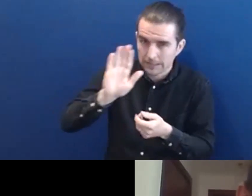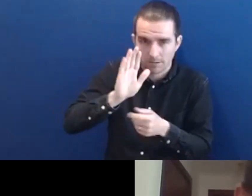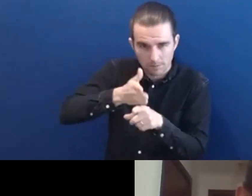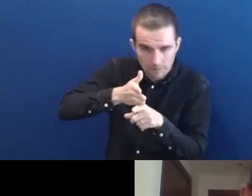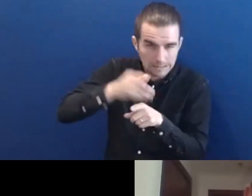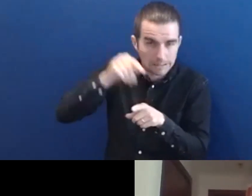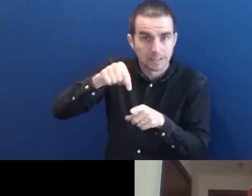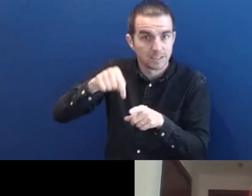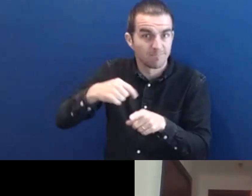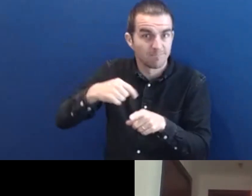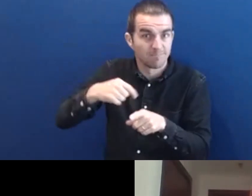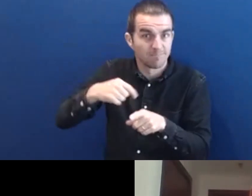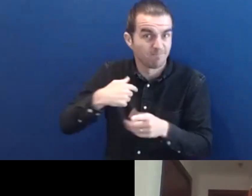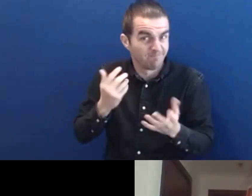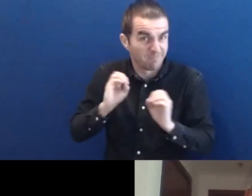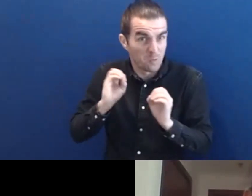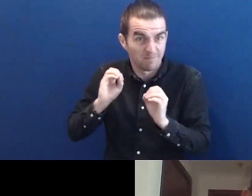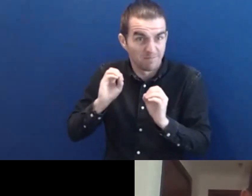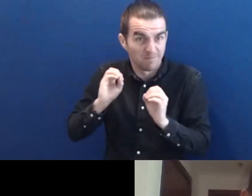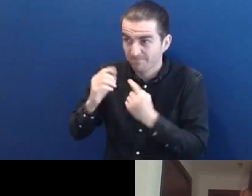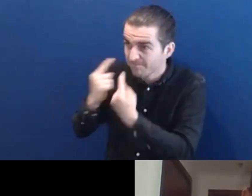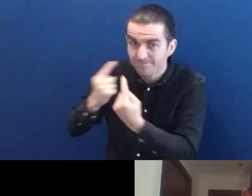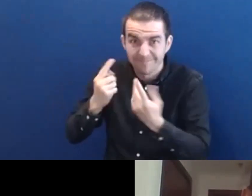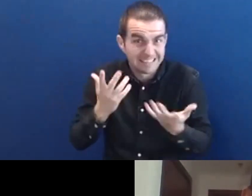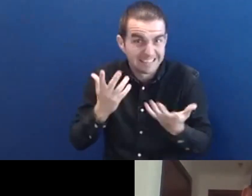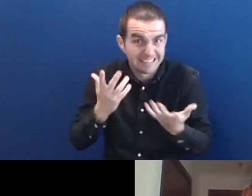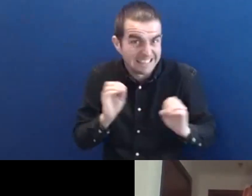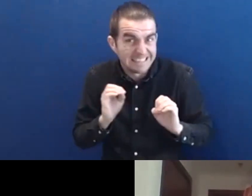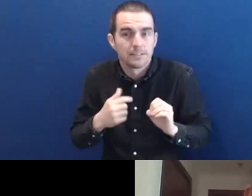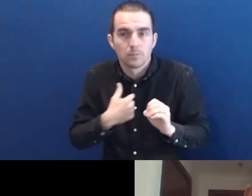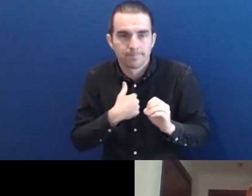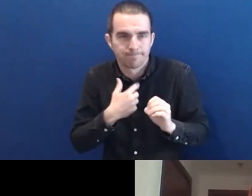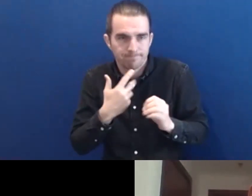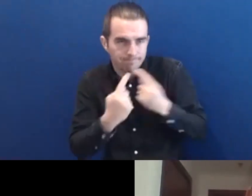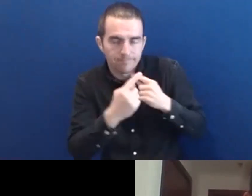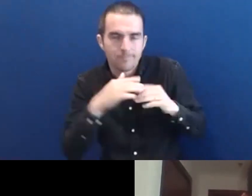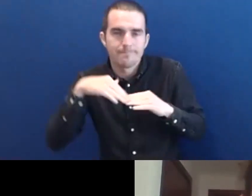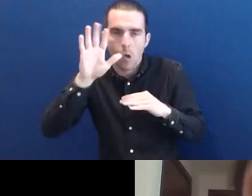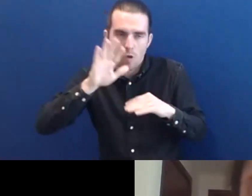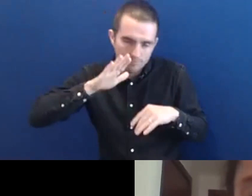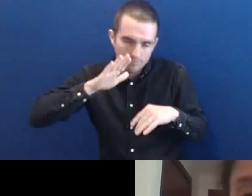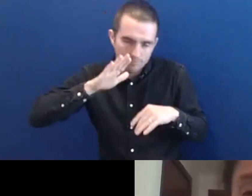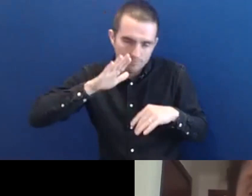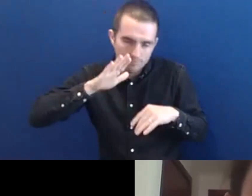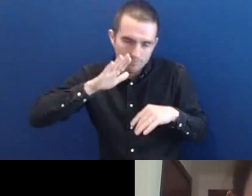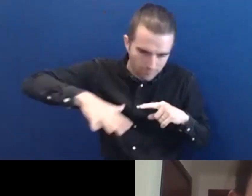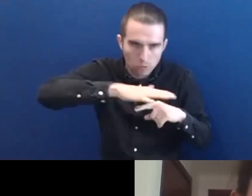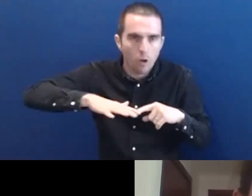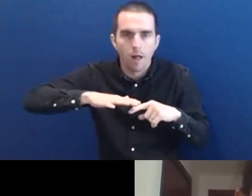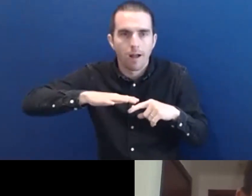you say, partner with OPDs. Ways that we've done that before, not with people with disabilities,